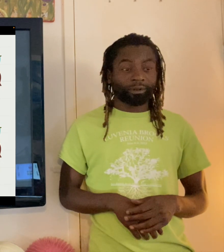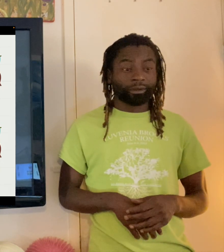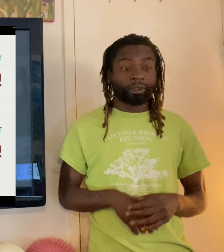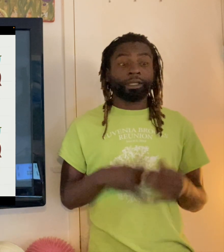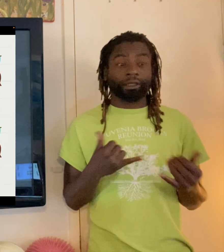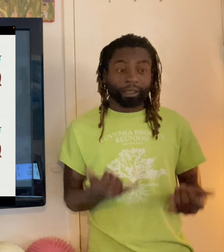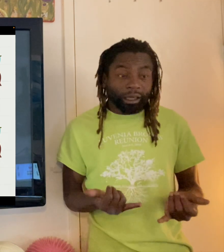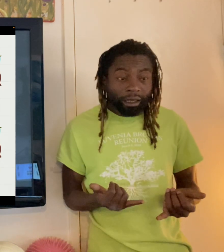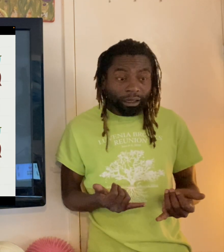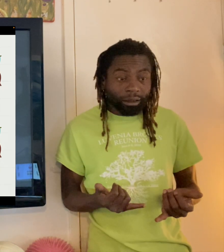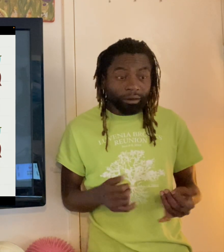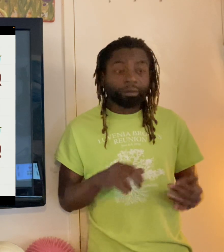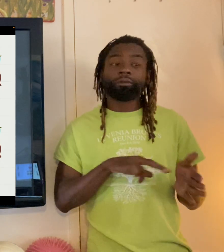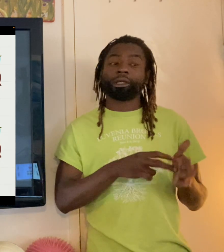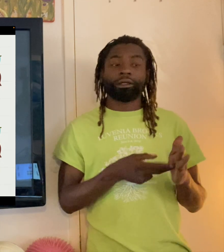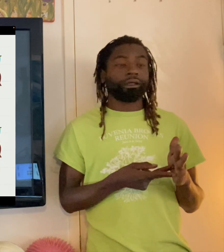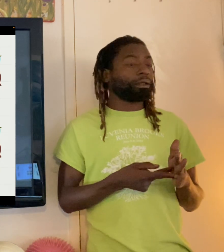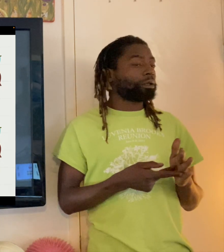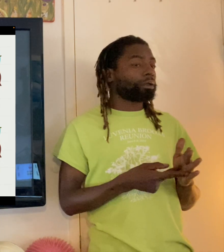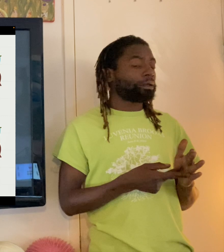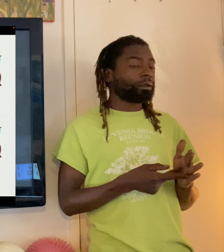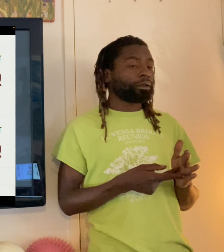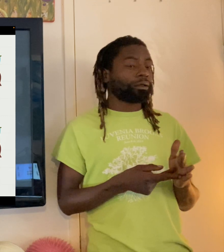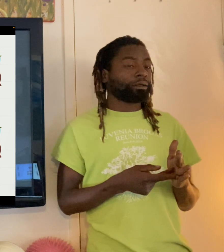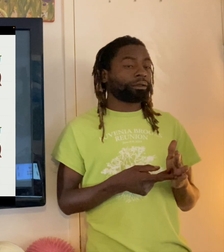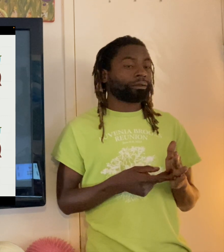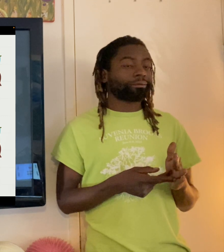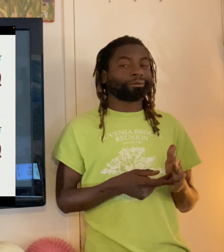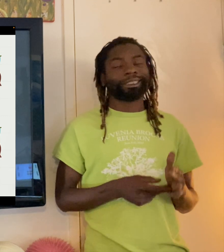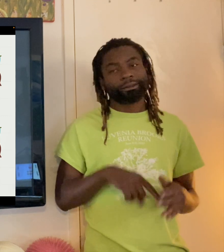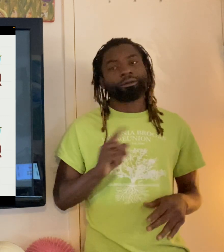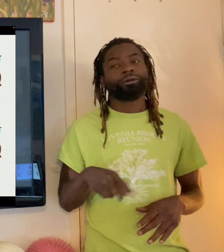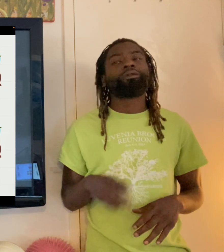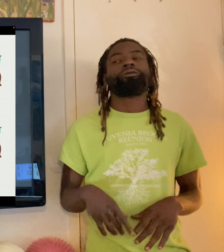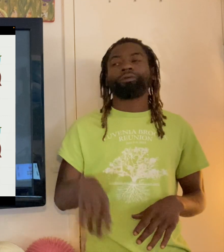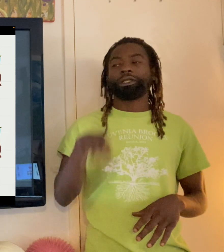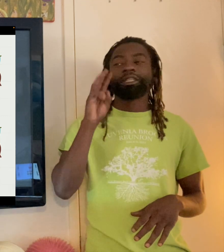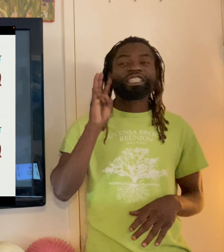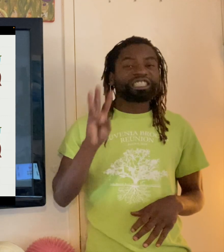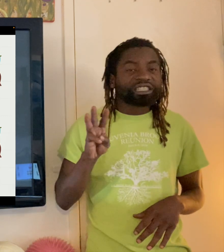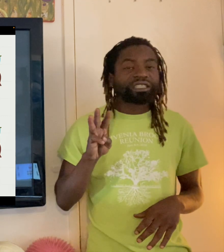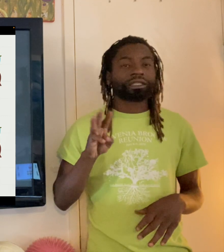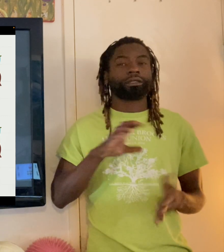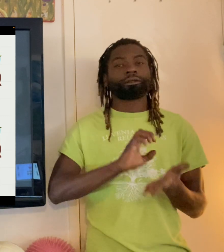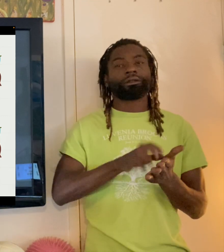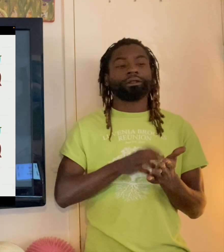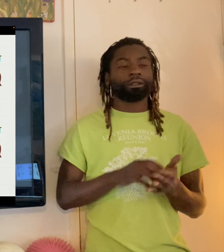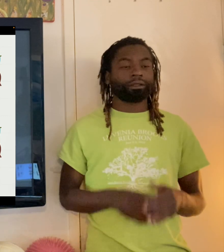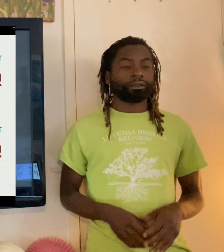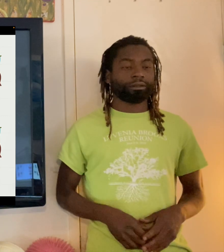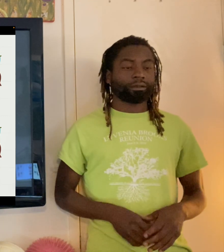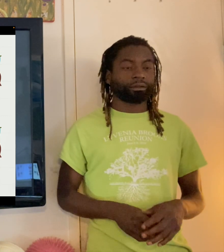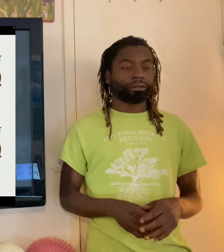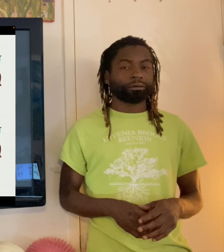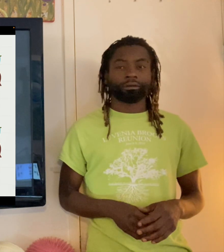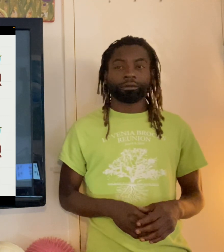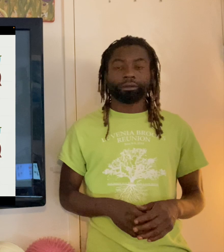Well, that means we only have 6 cookies left. Let's try and share them.